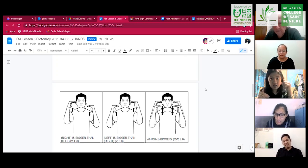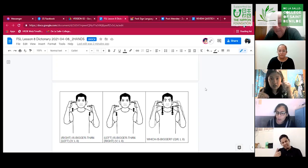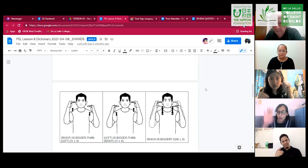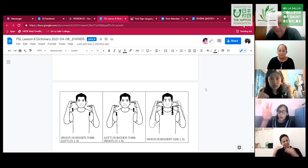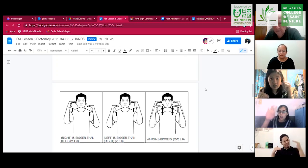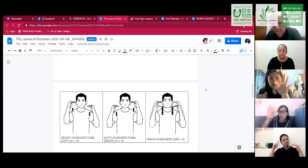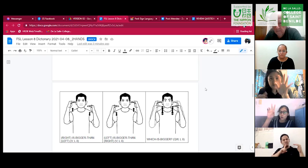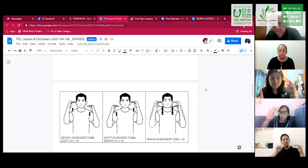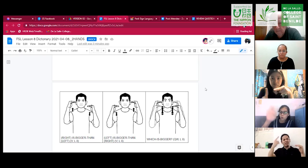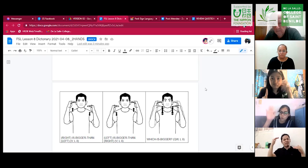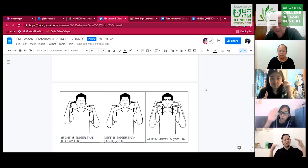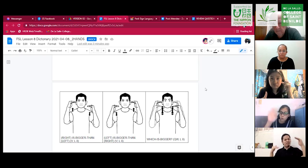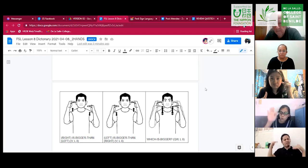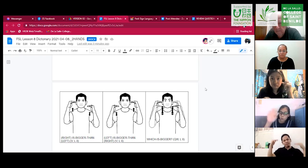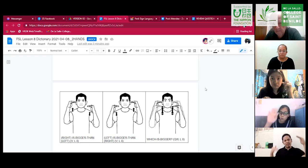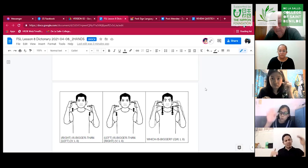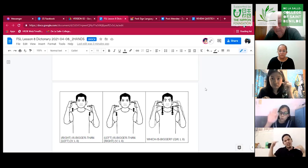It's okay. Shaq will do it.